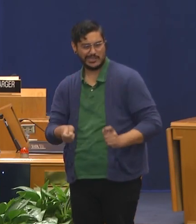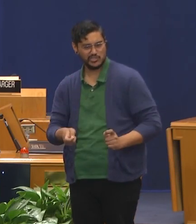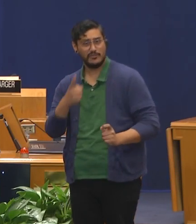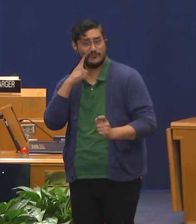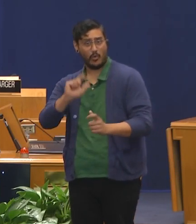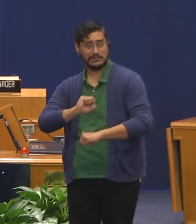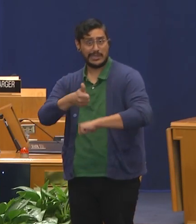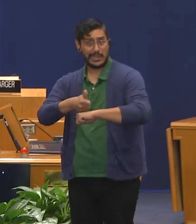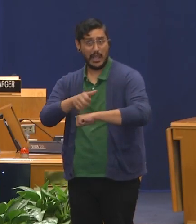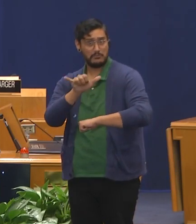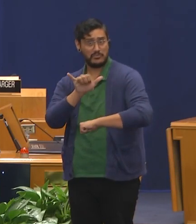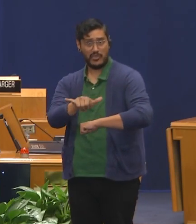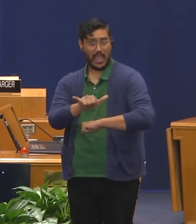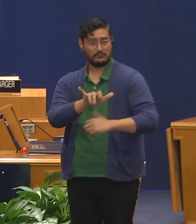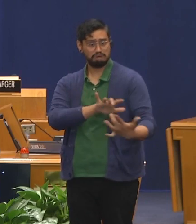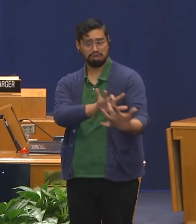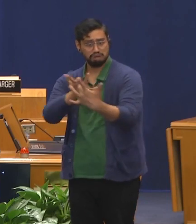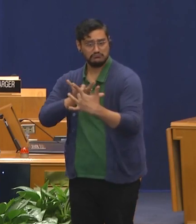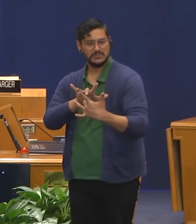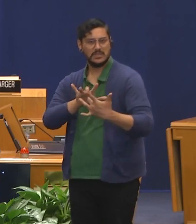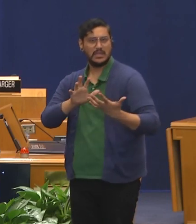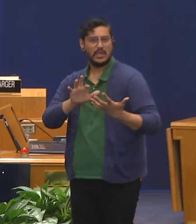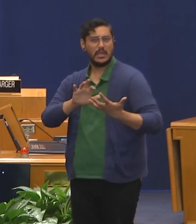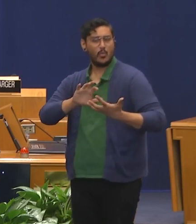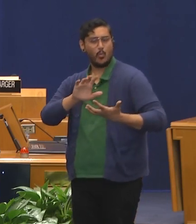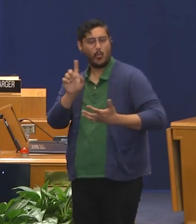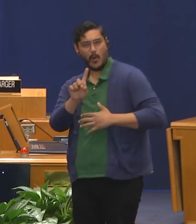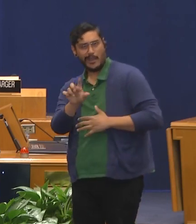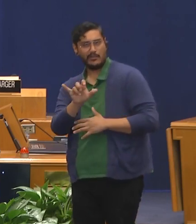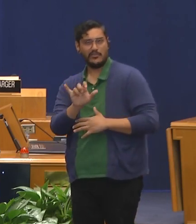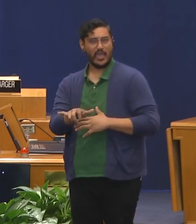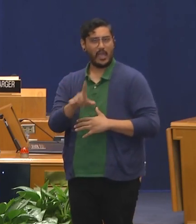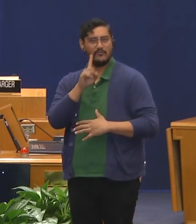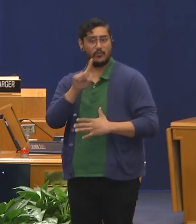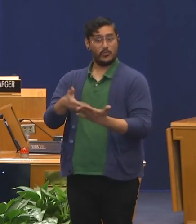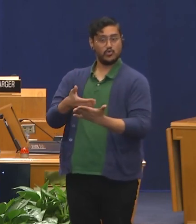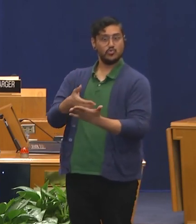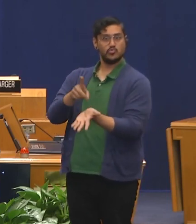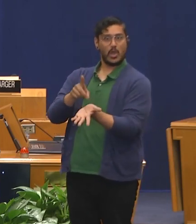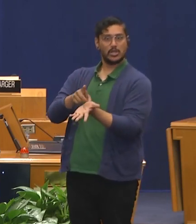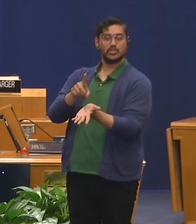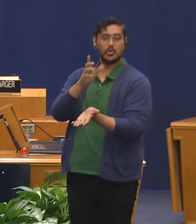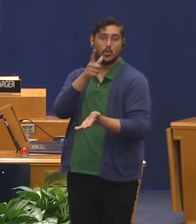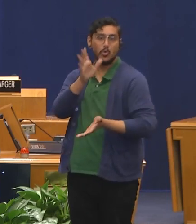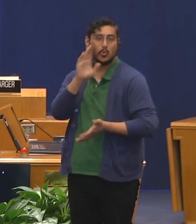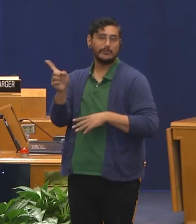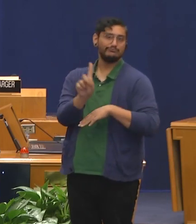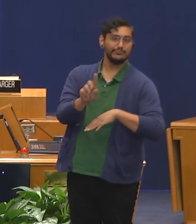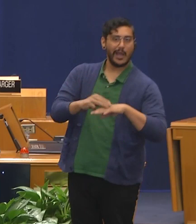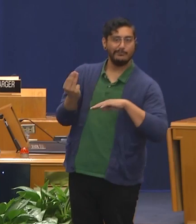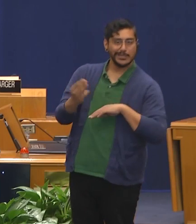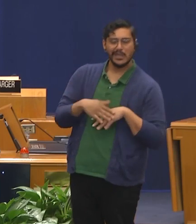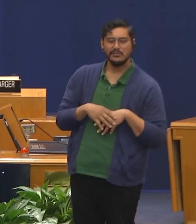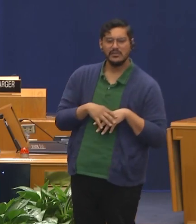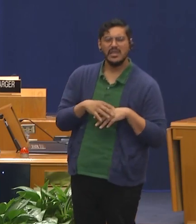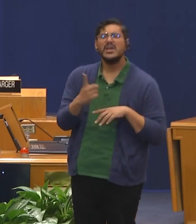be, where that's going to go under the new doctor coming in on Monday. And just if I may, just one other quick